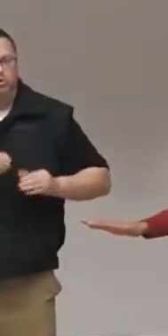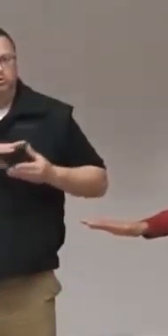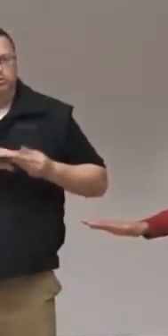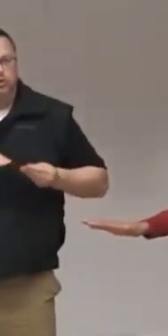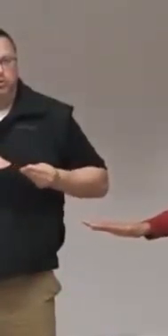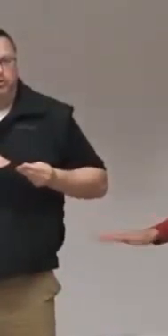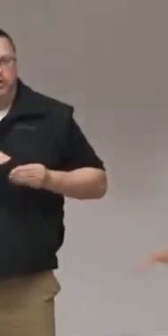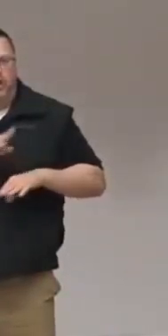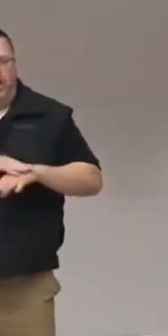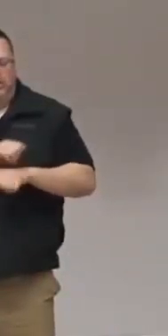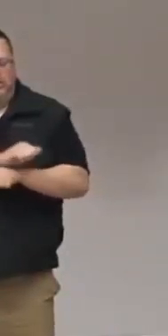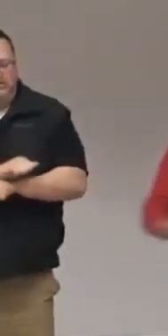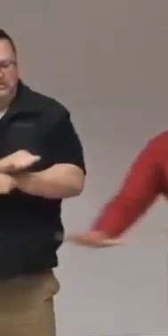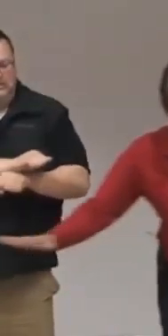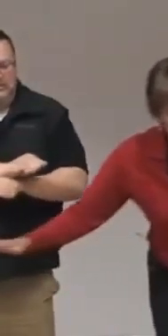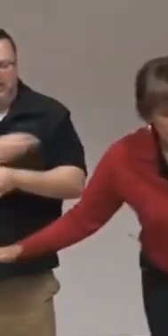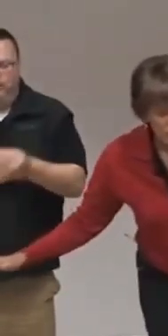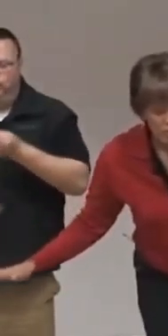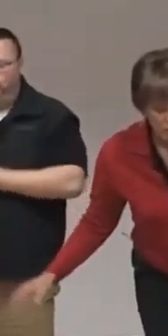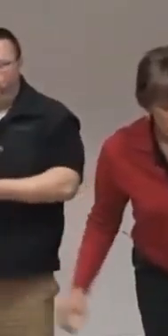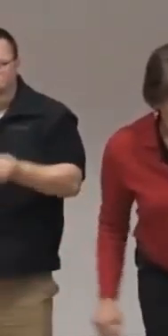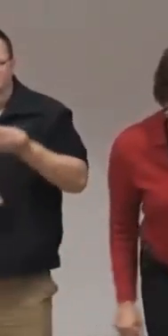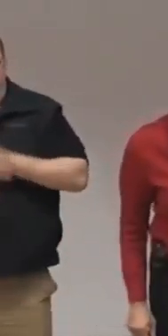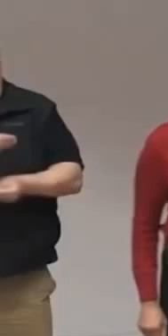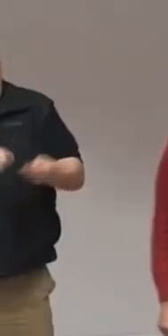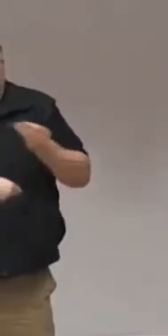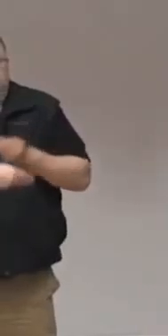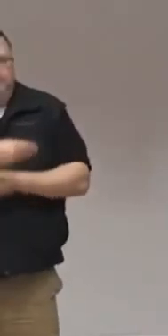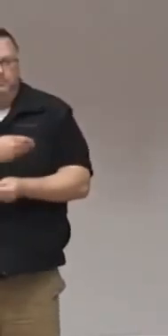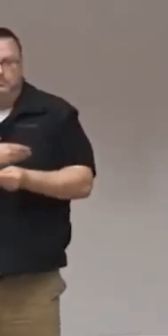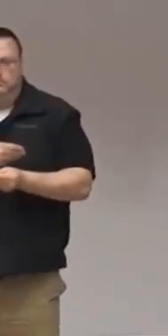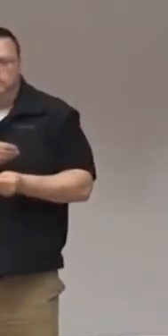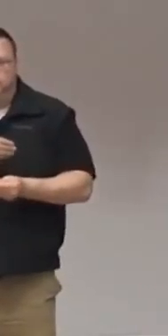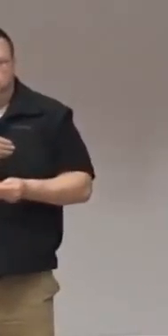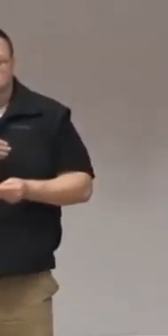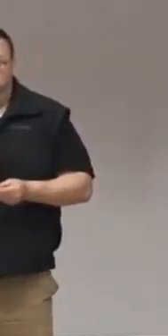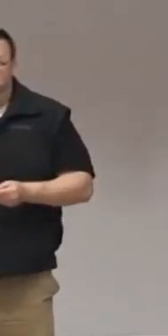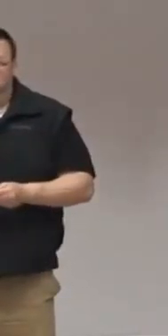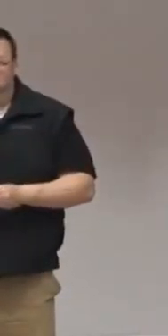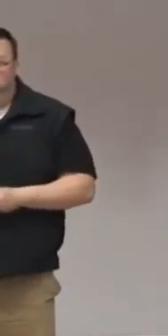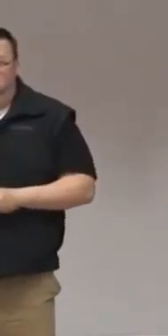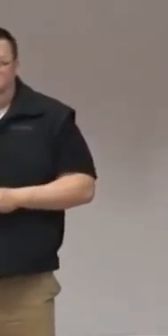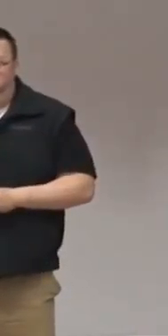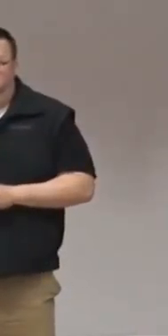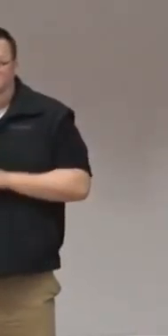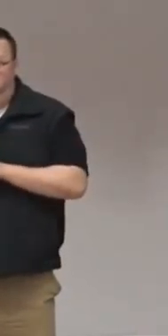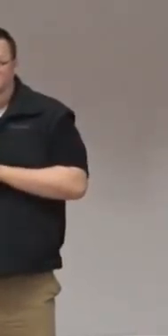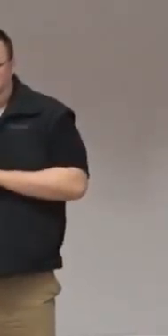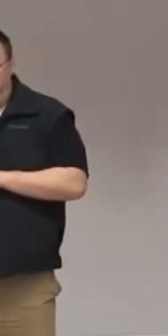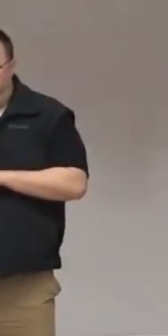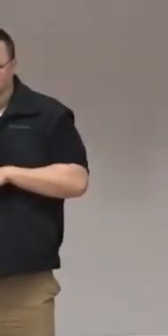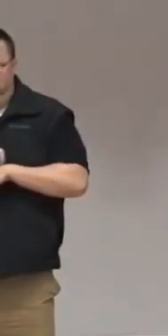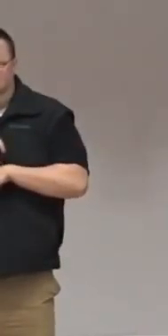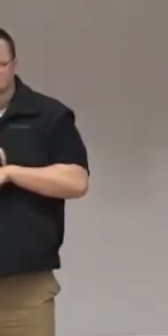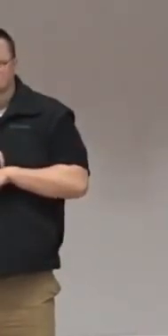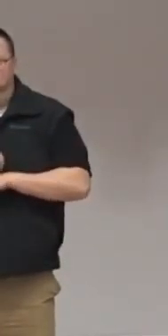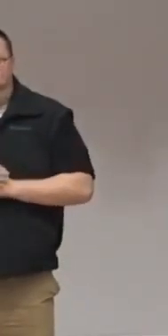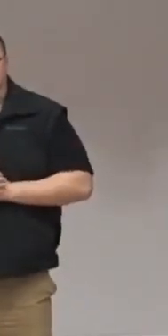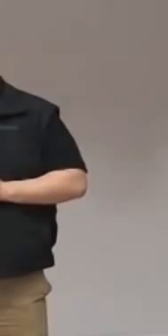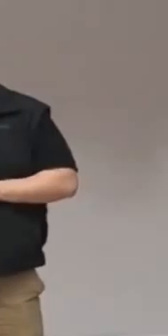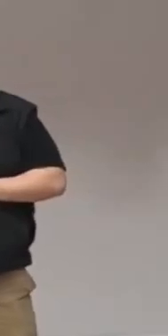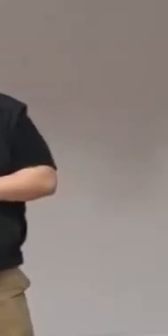on the slave trade, on the people who have been in the war. This is 2001, in the summer of 2001. And